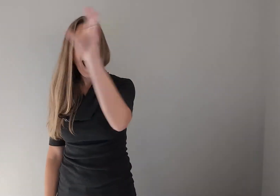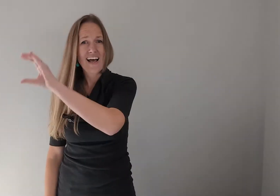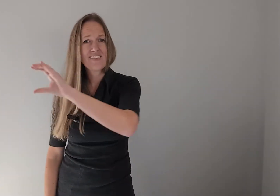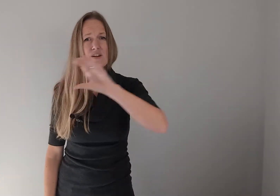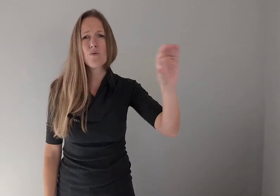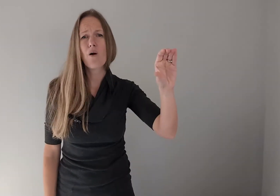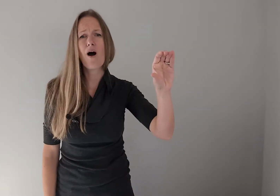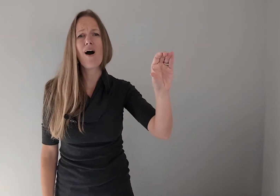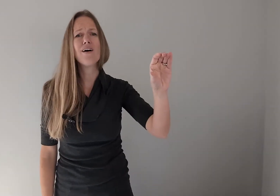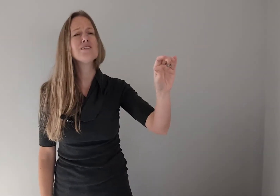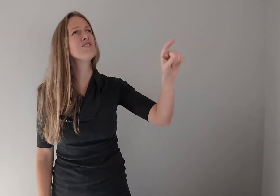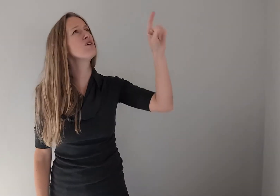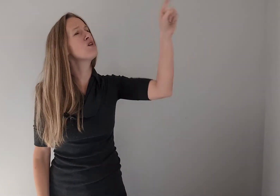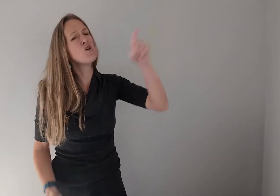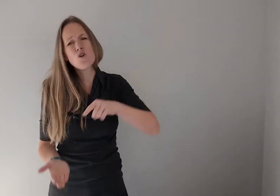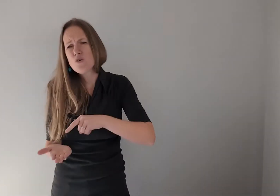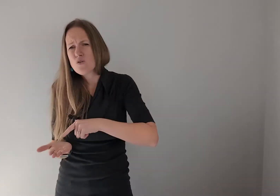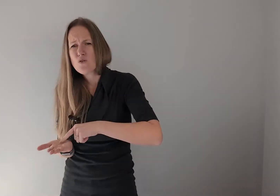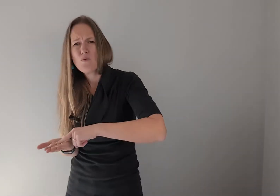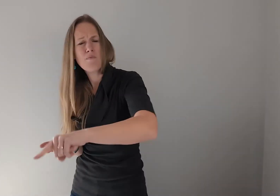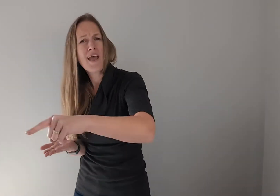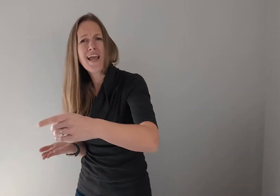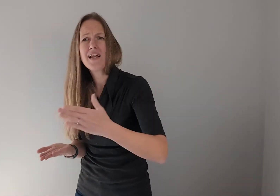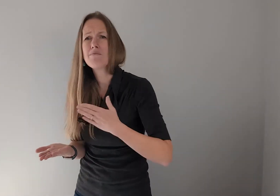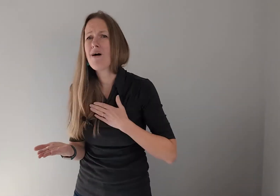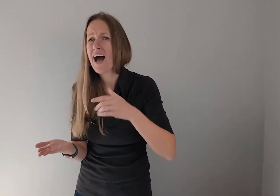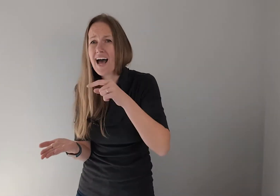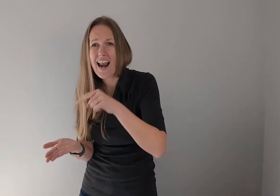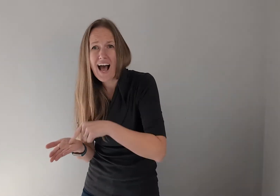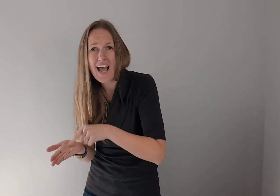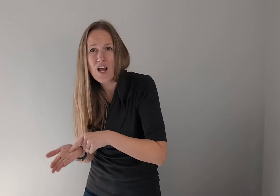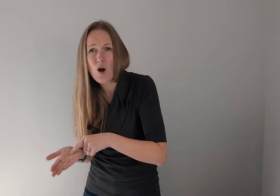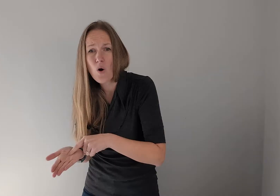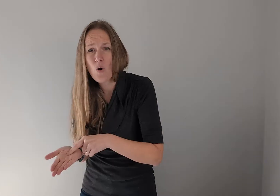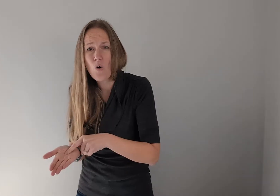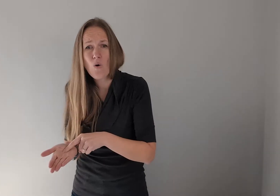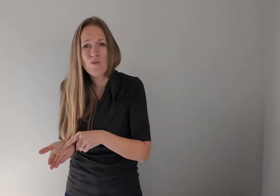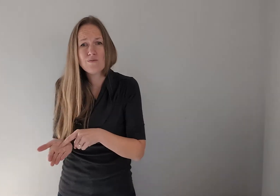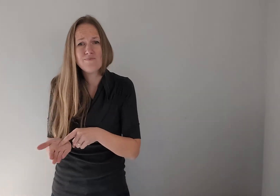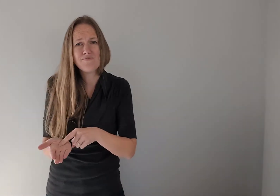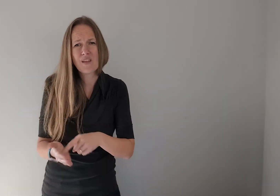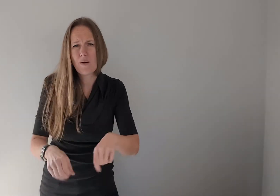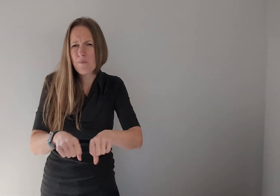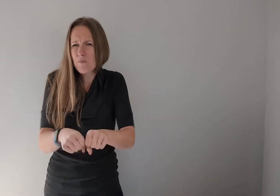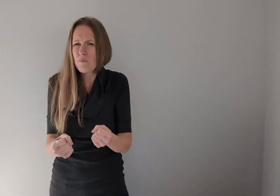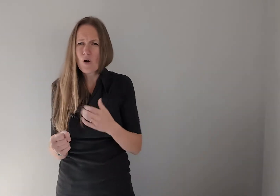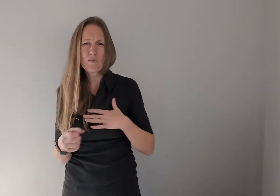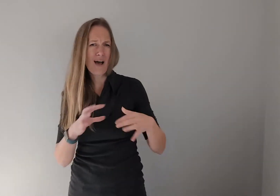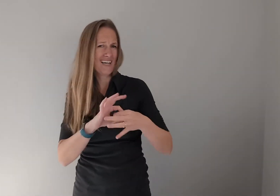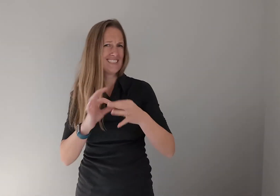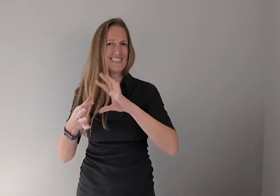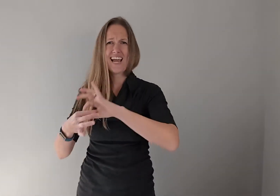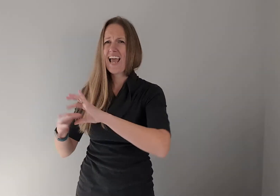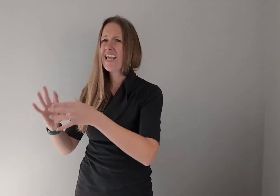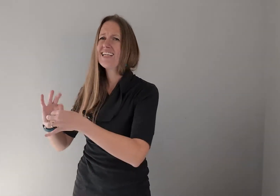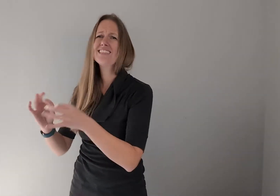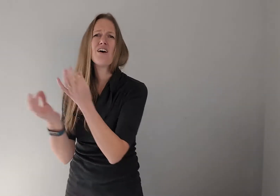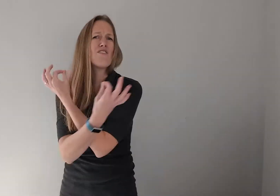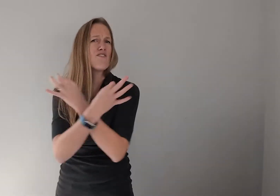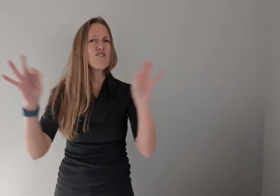the cross, you paid the debt I owe, broke my chains, freed